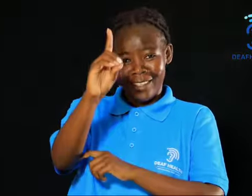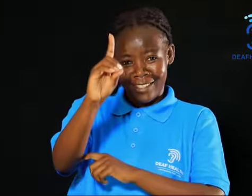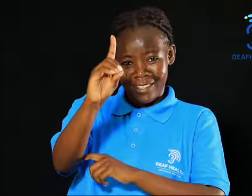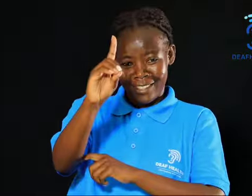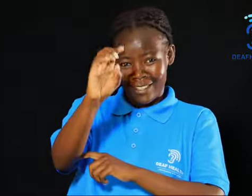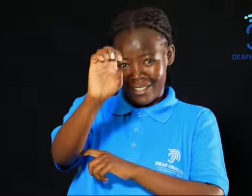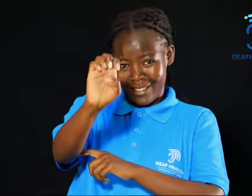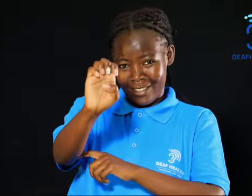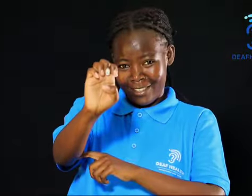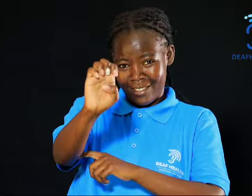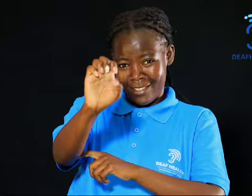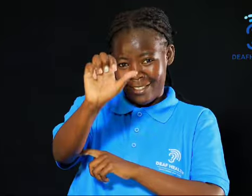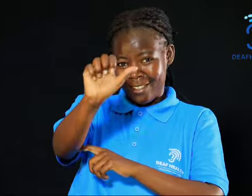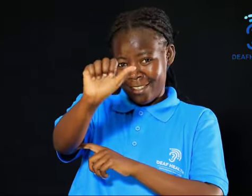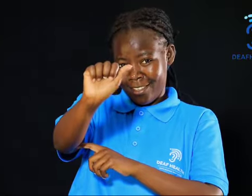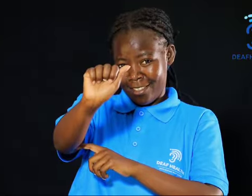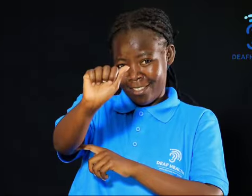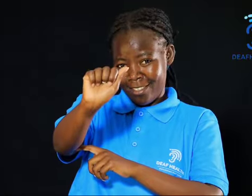So now let's try and figure out this together.